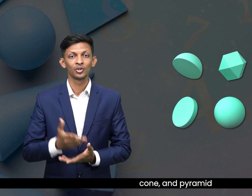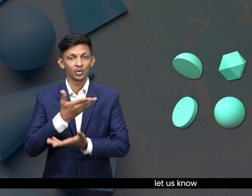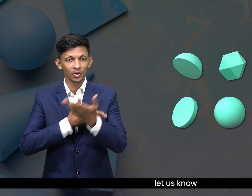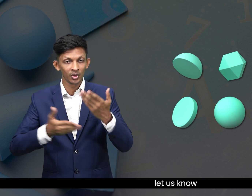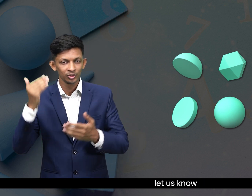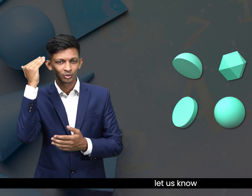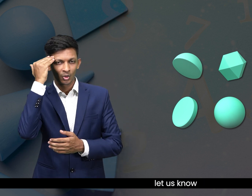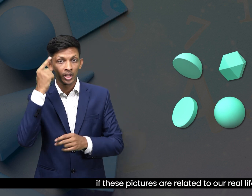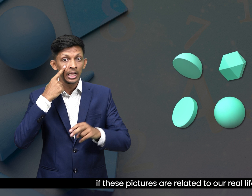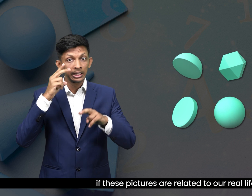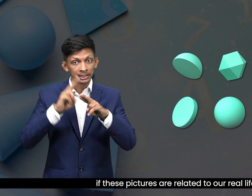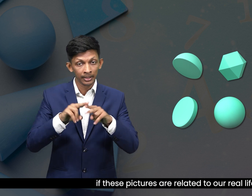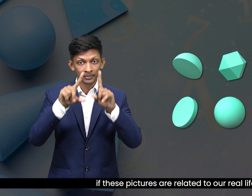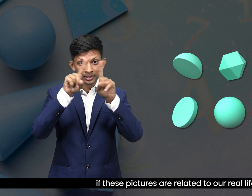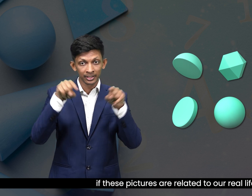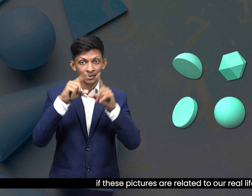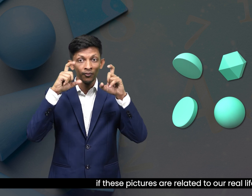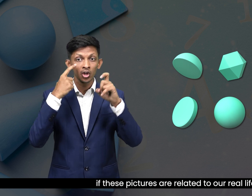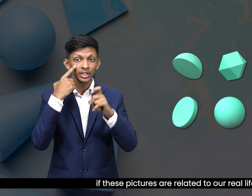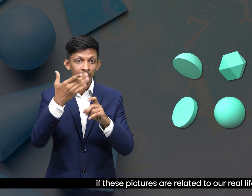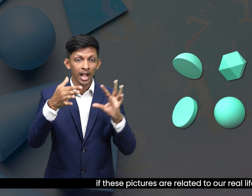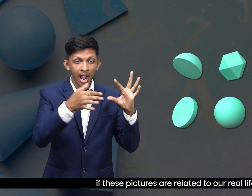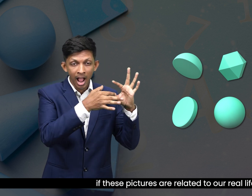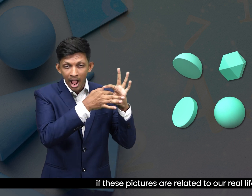Let us know if these pictures are related to our real life.